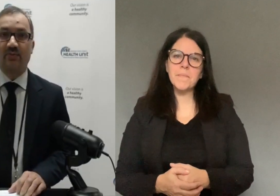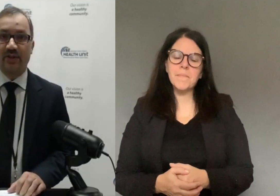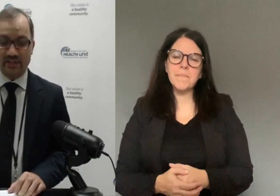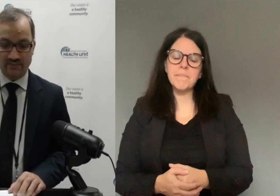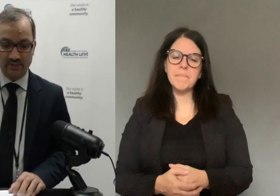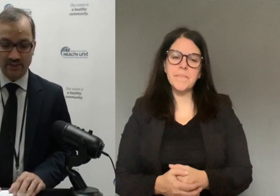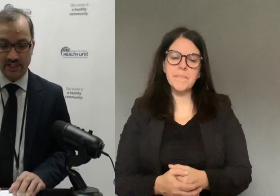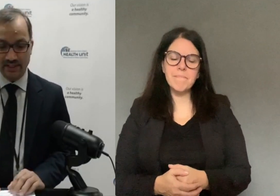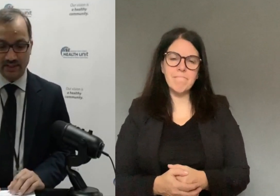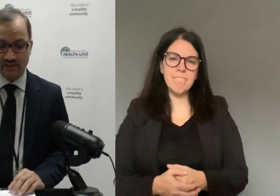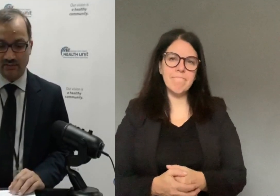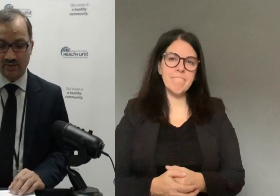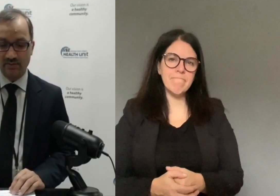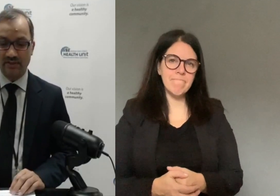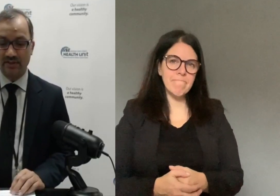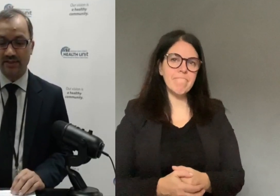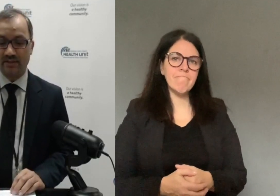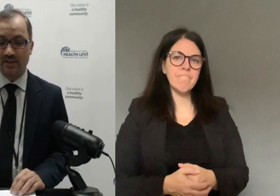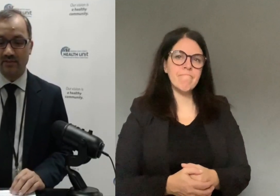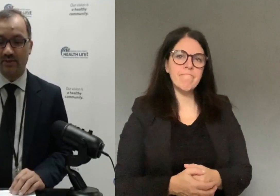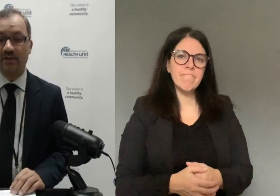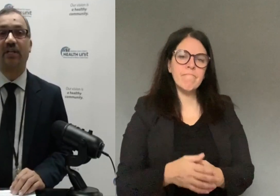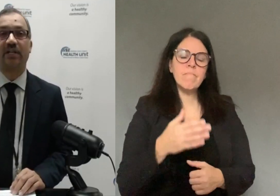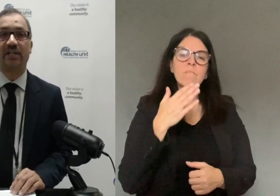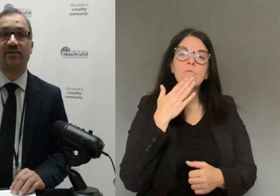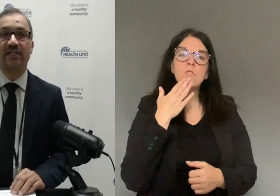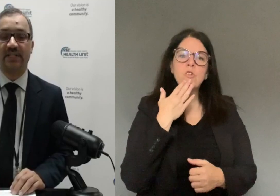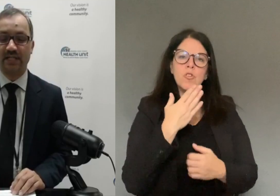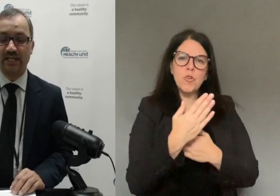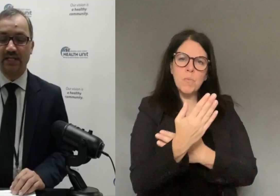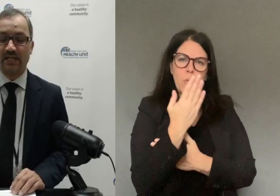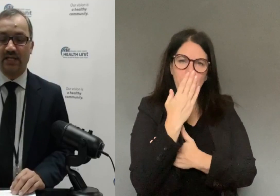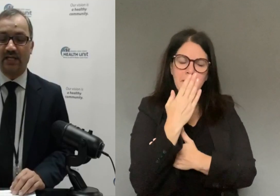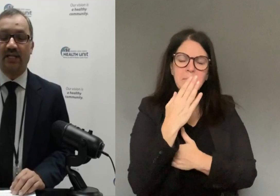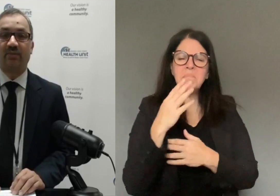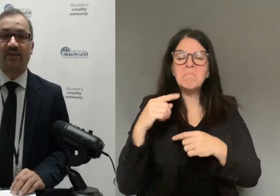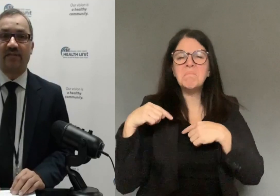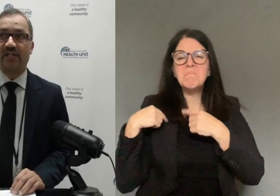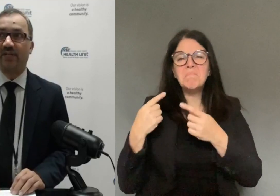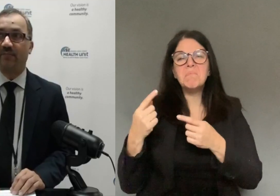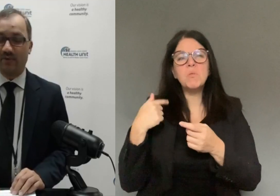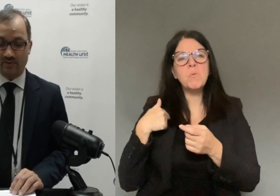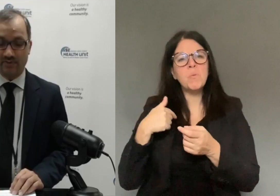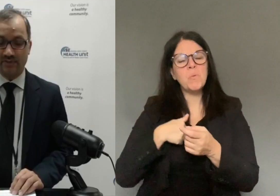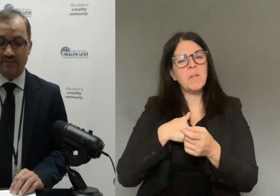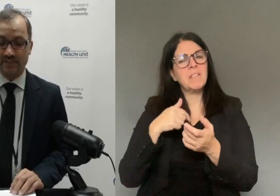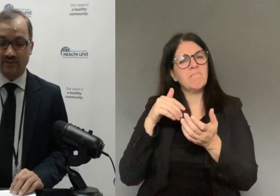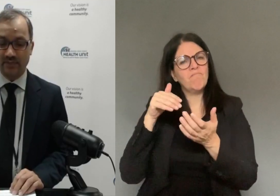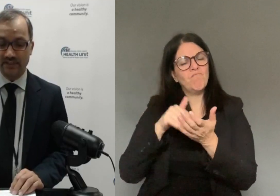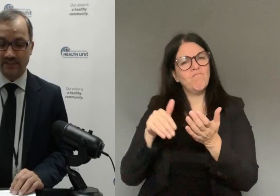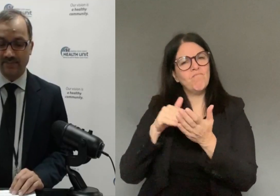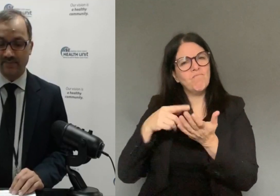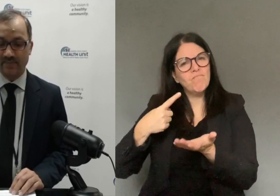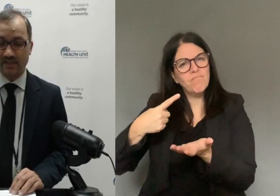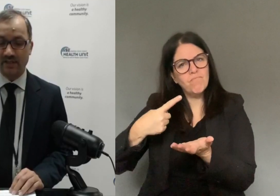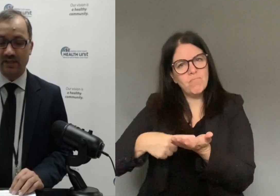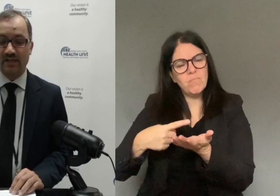Good morning, everyone. You have probably heard us talk about contact tracing a number of times over the recent